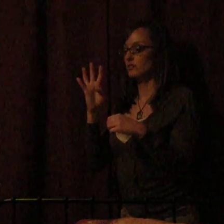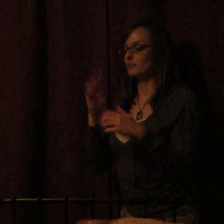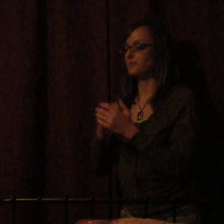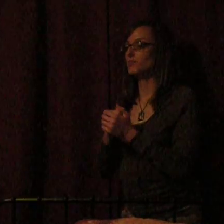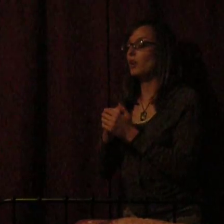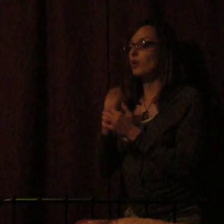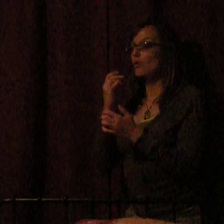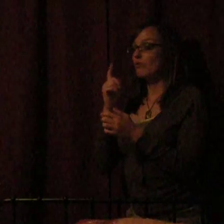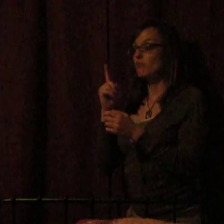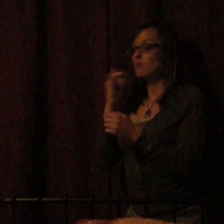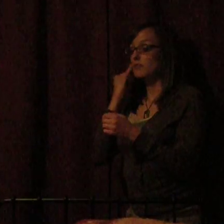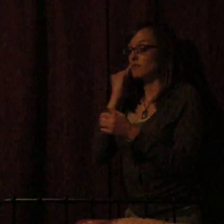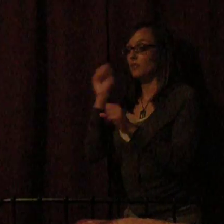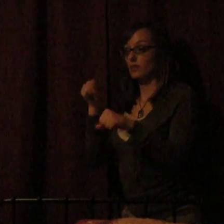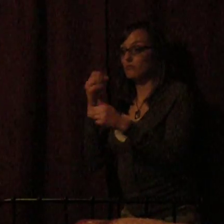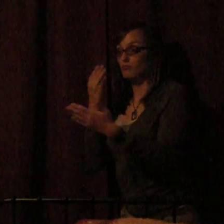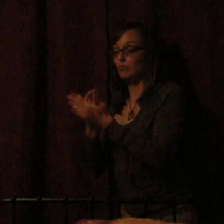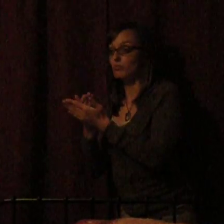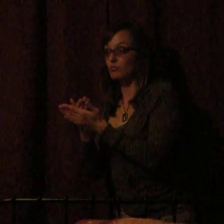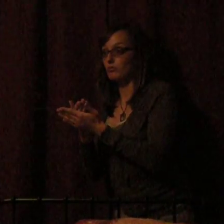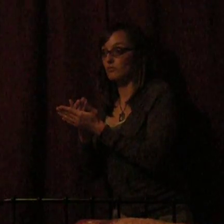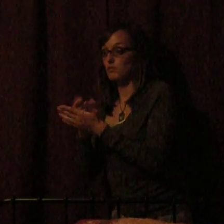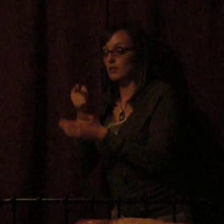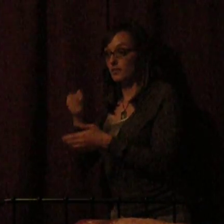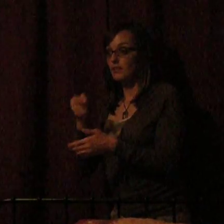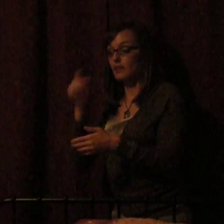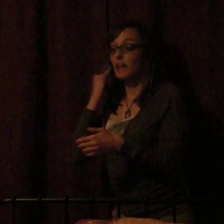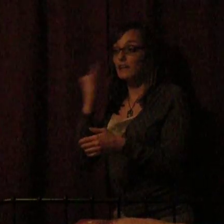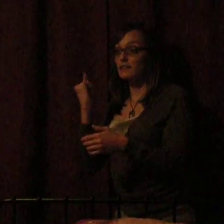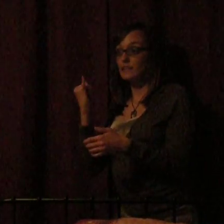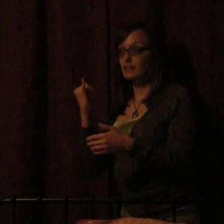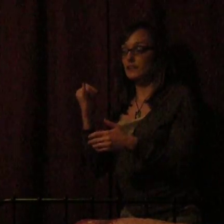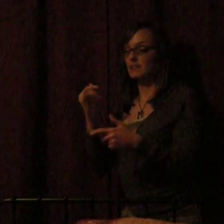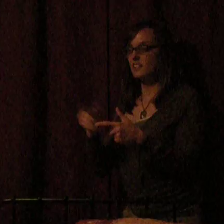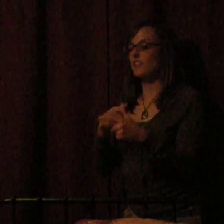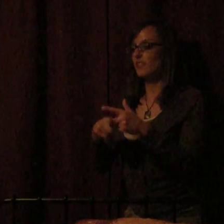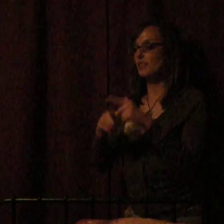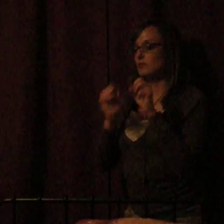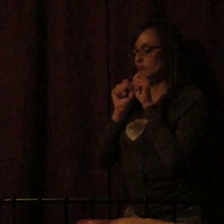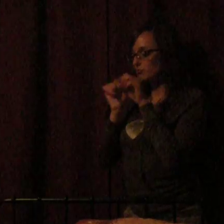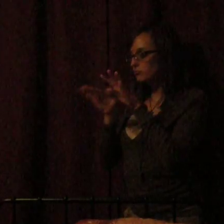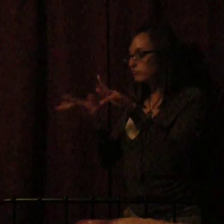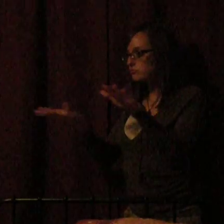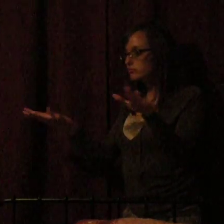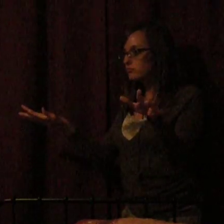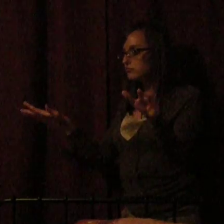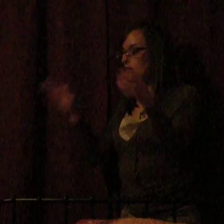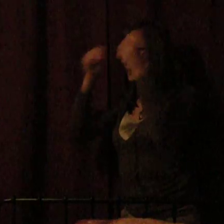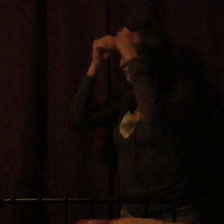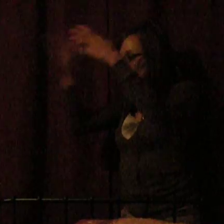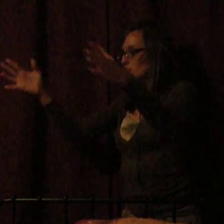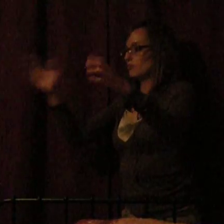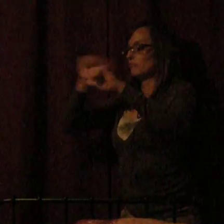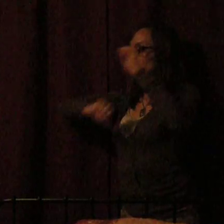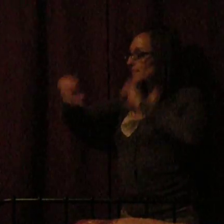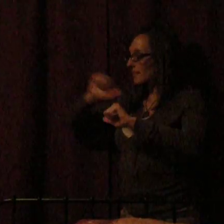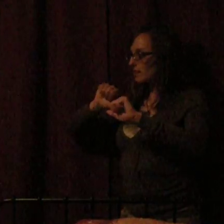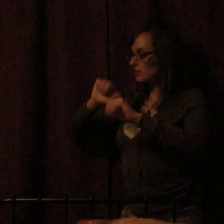of principle has been established and has been communicated to the scientific community, that's when it gets